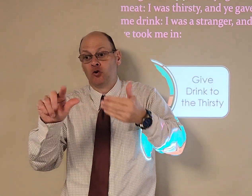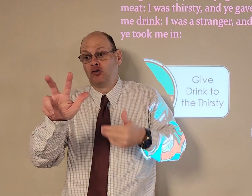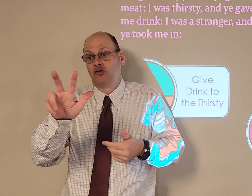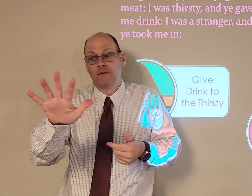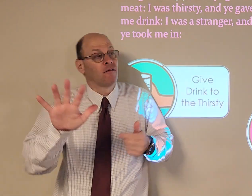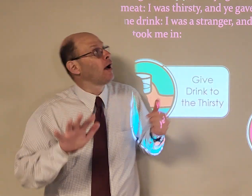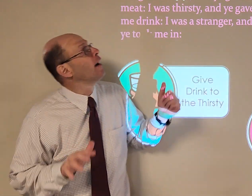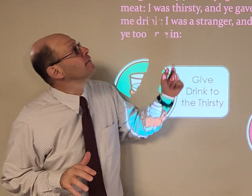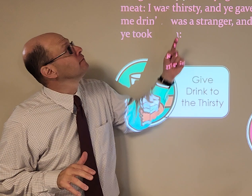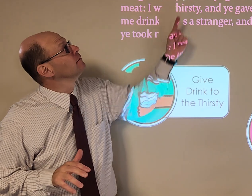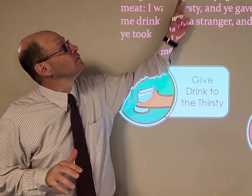Verse